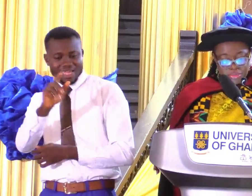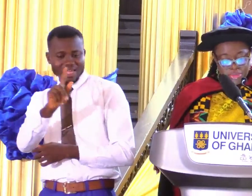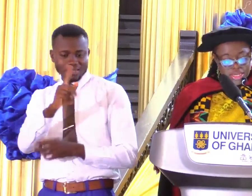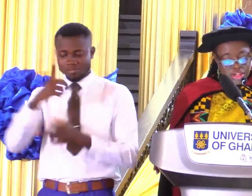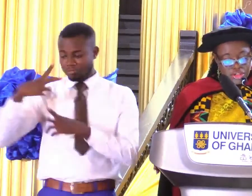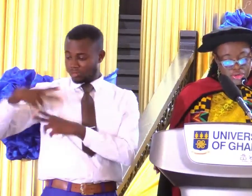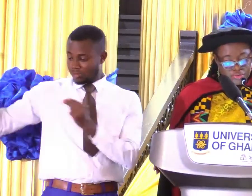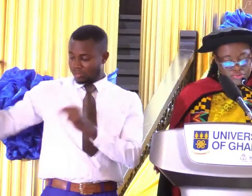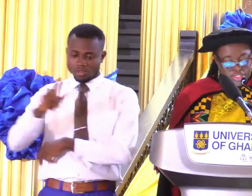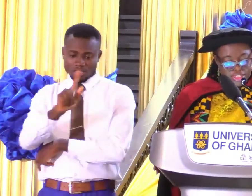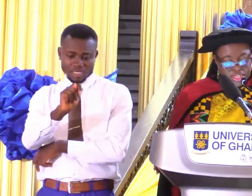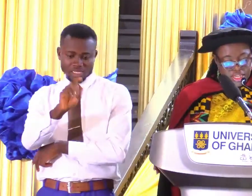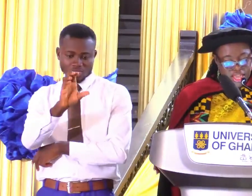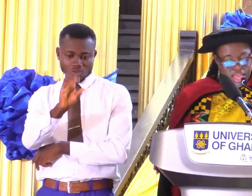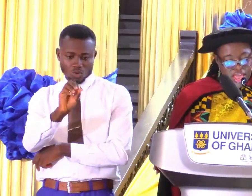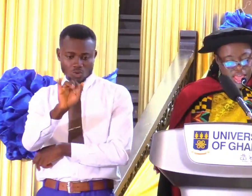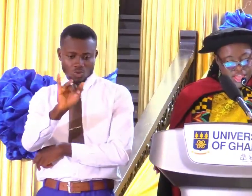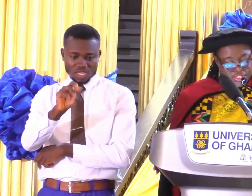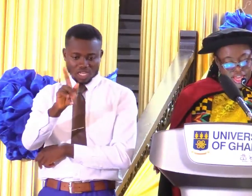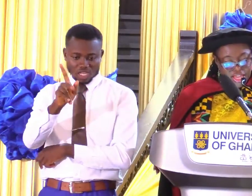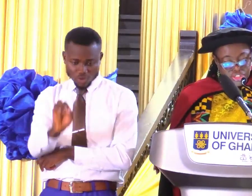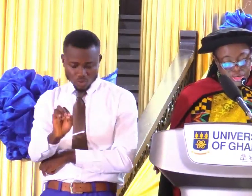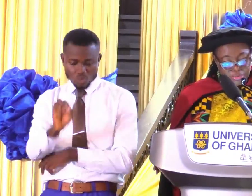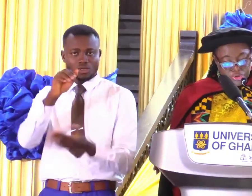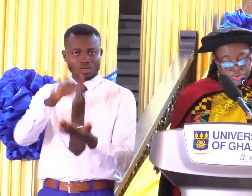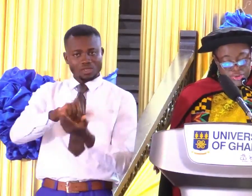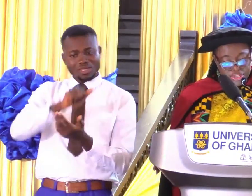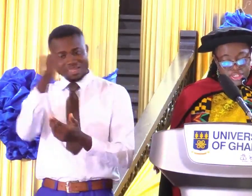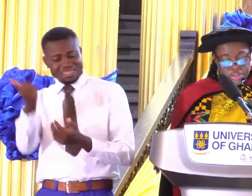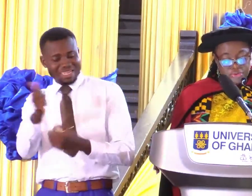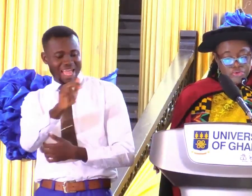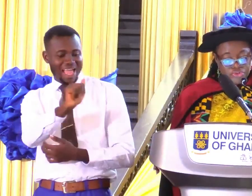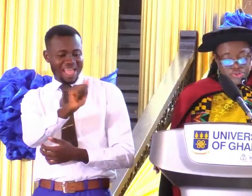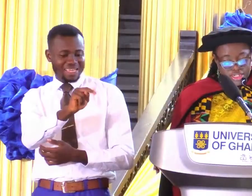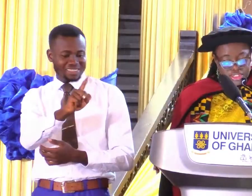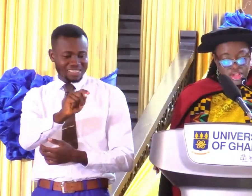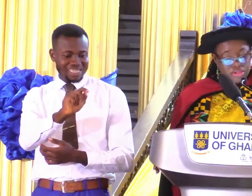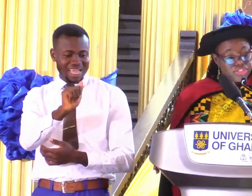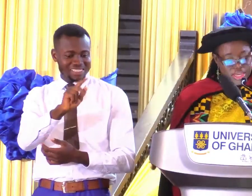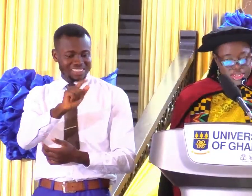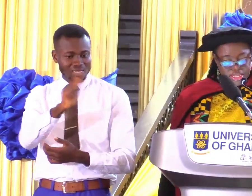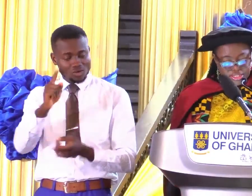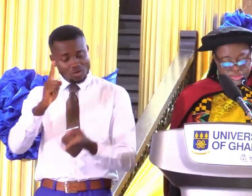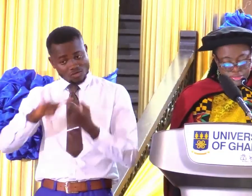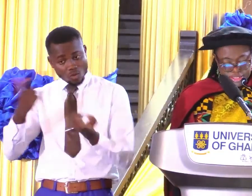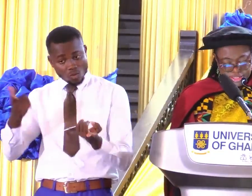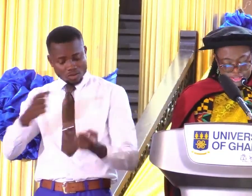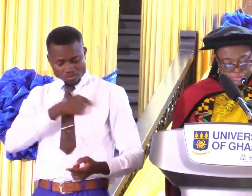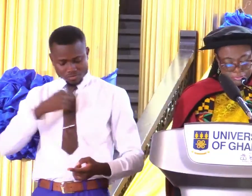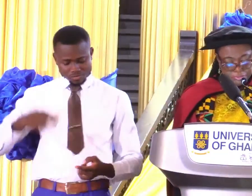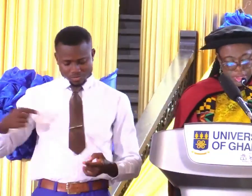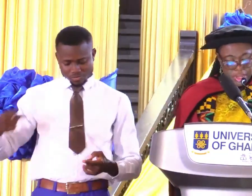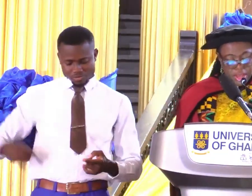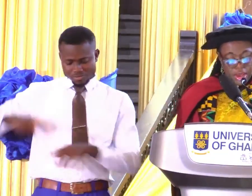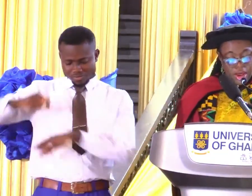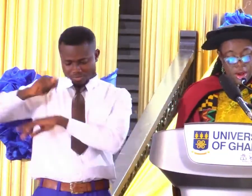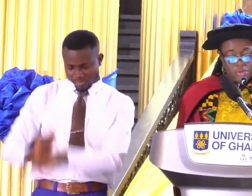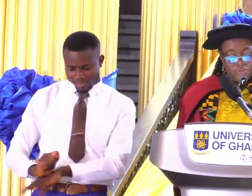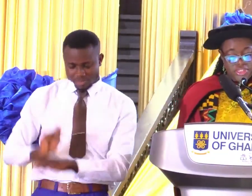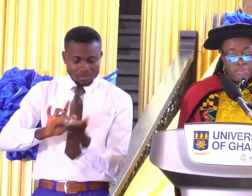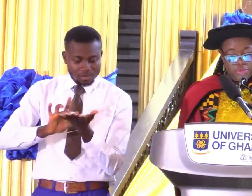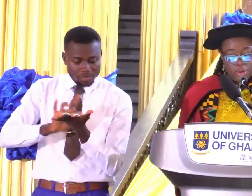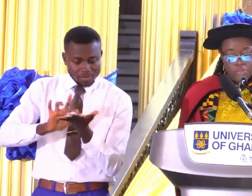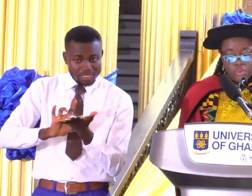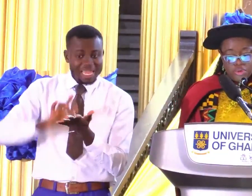and Medical University, and Tianjin University for Traditional Chinese Medicine.